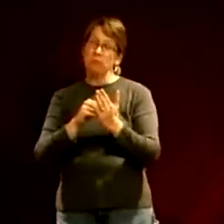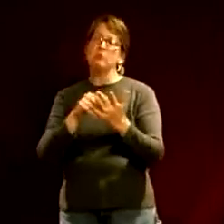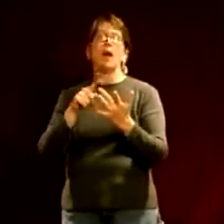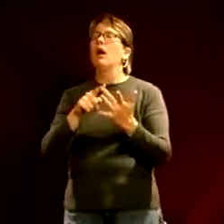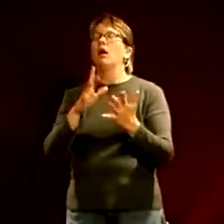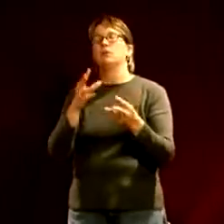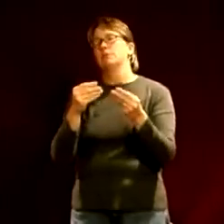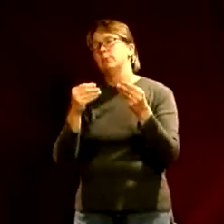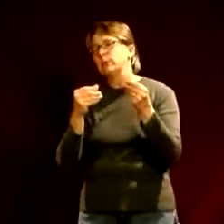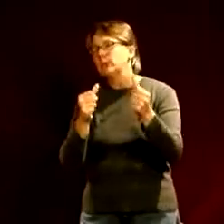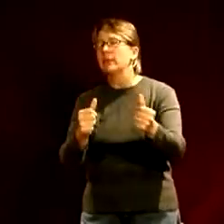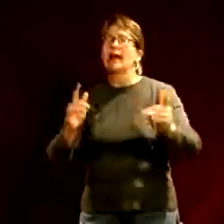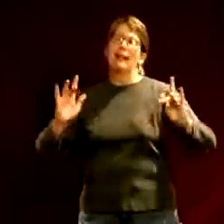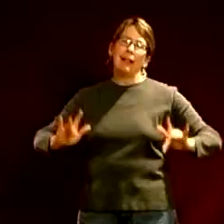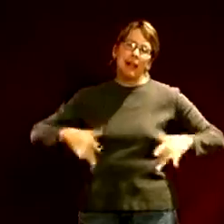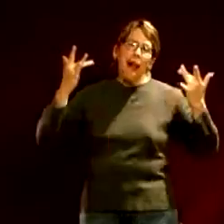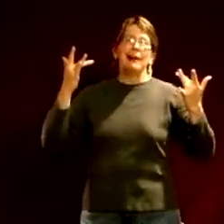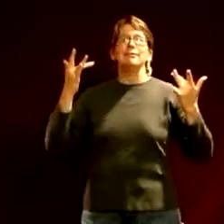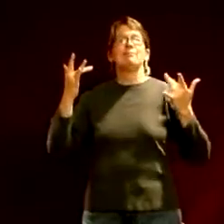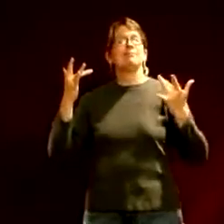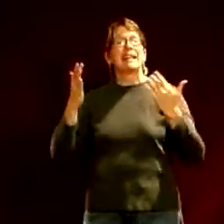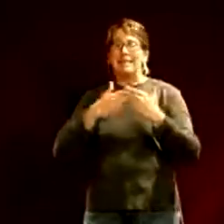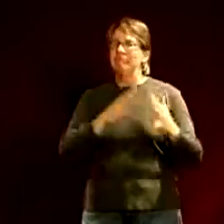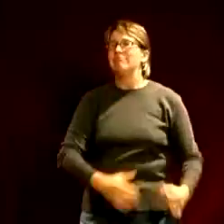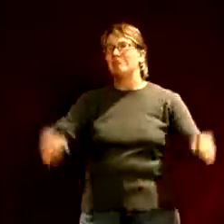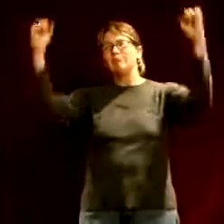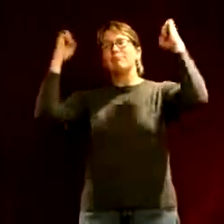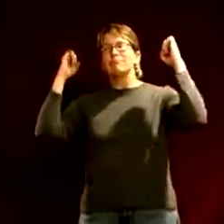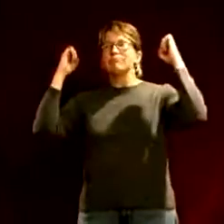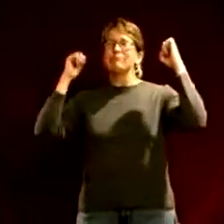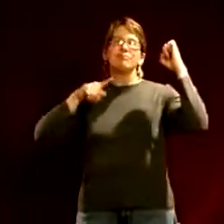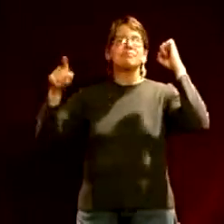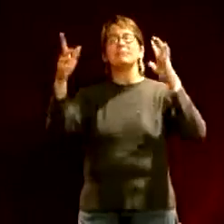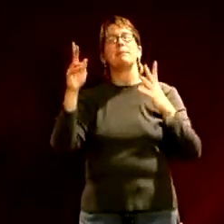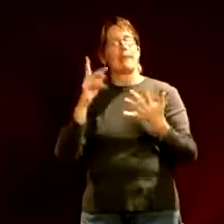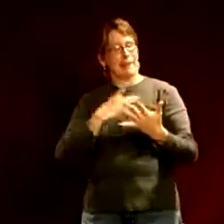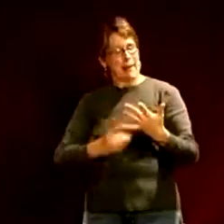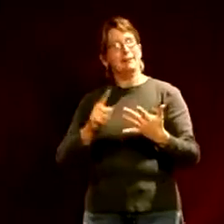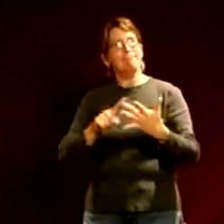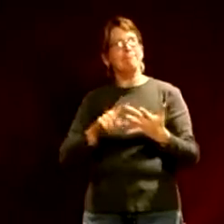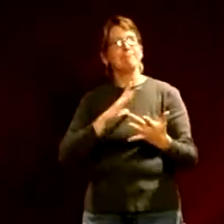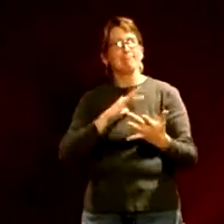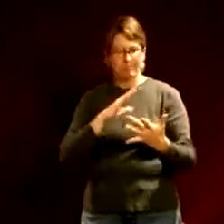for each canoe. But, oh, is it light and it's just glides through the water. It's so easy to portage